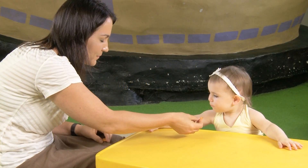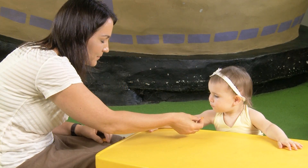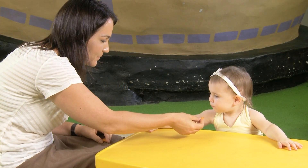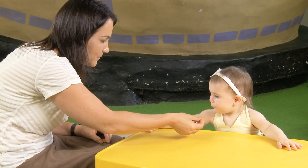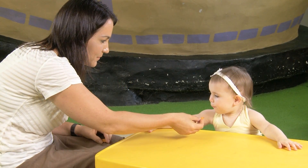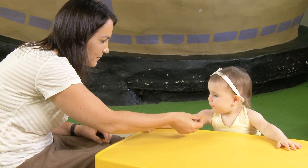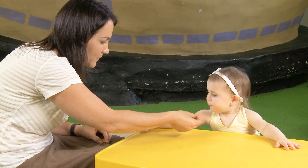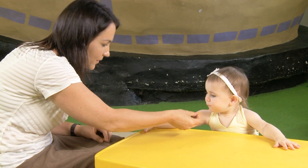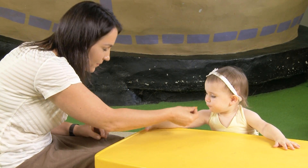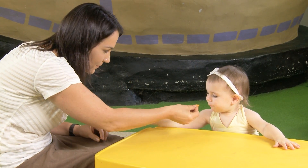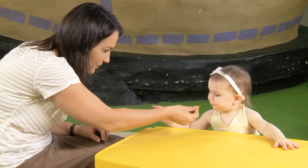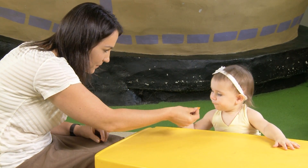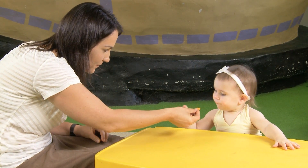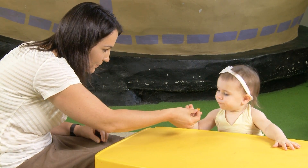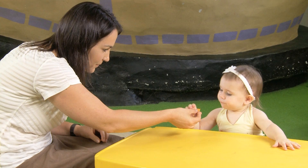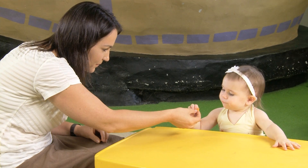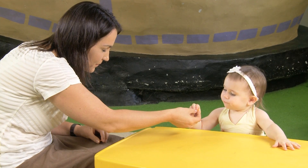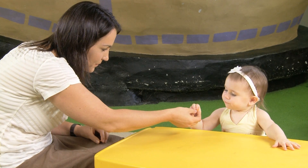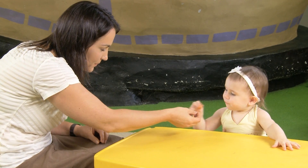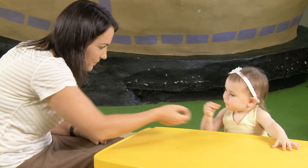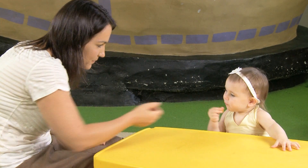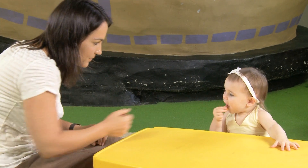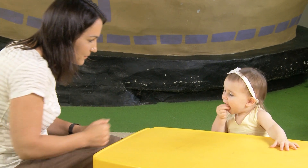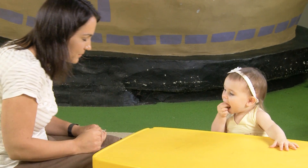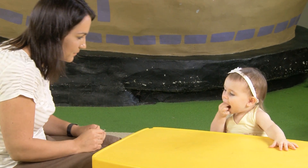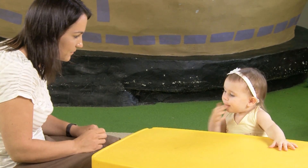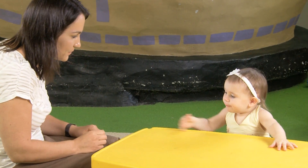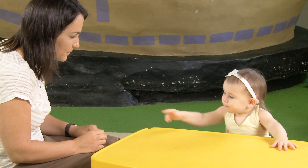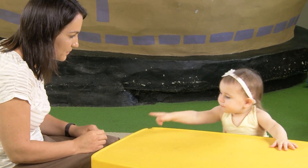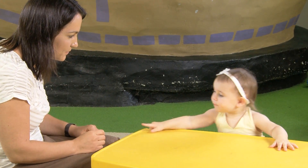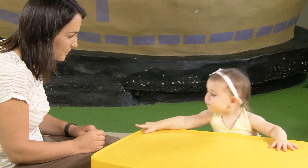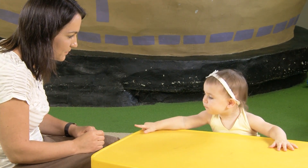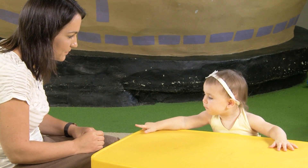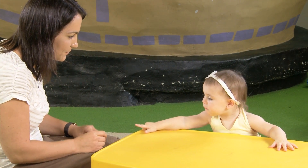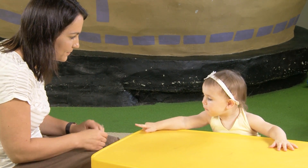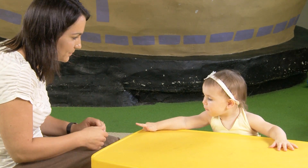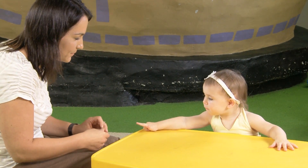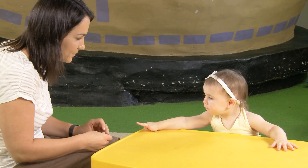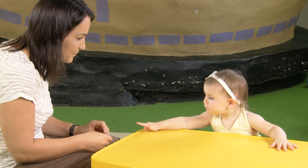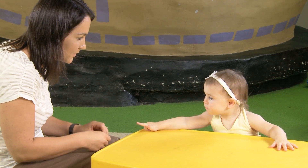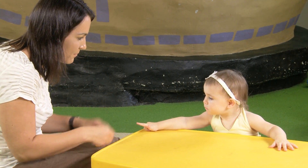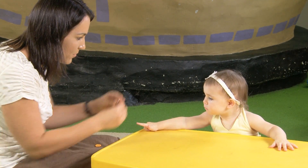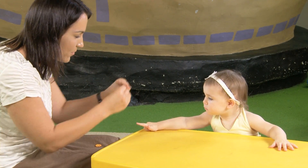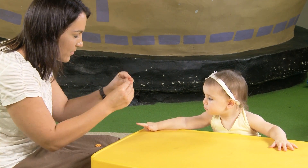And finally give verbal cues so she can associate the action with object or activity. Say more!